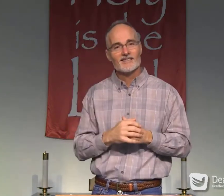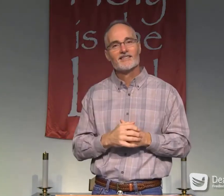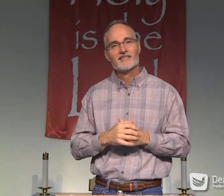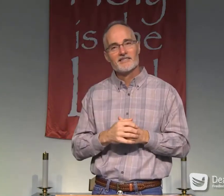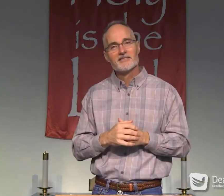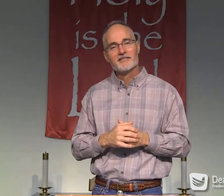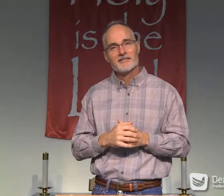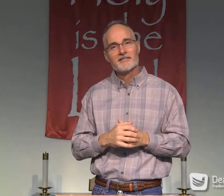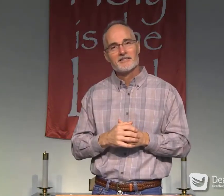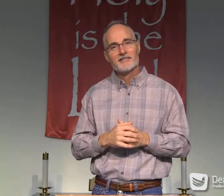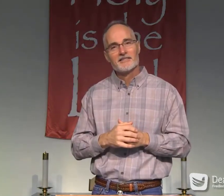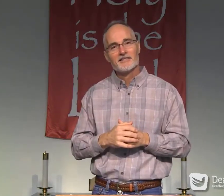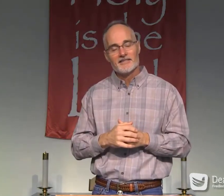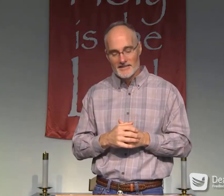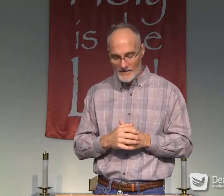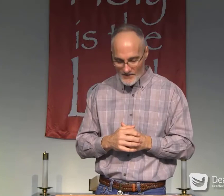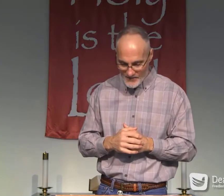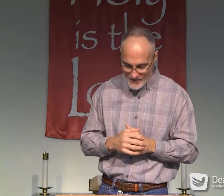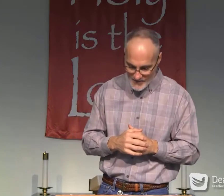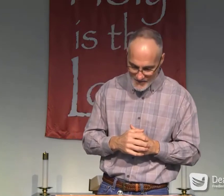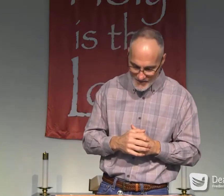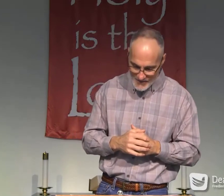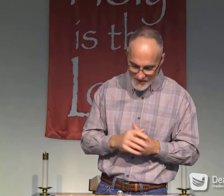And then life makes sense.